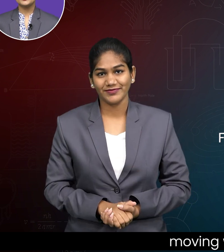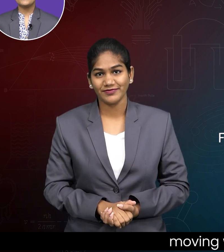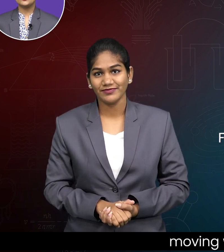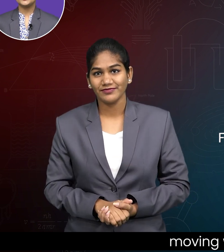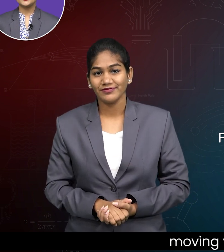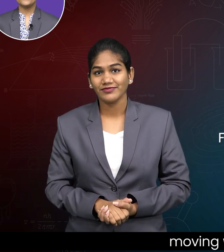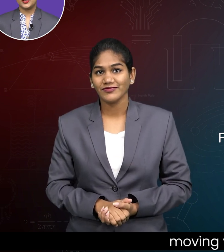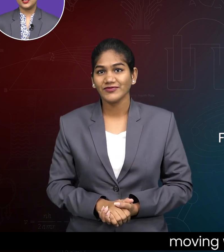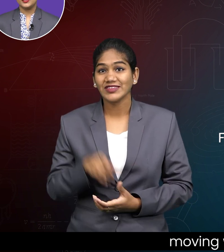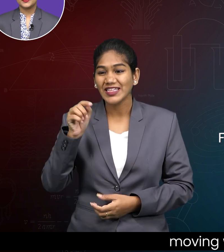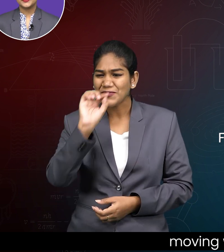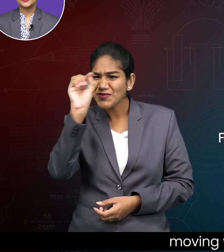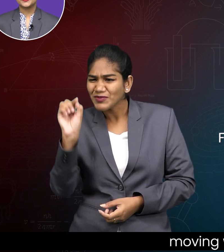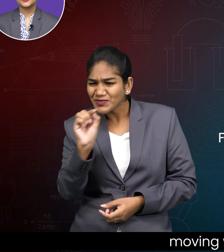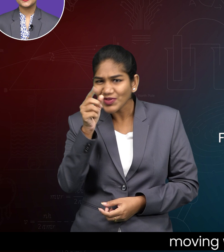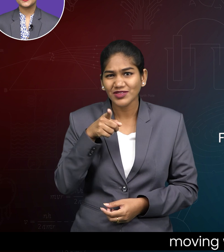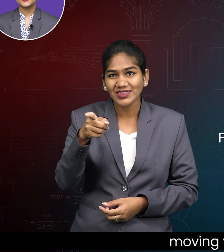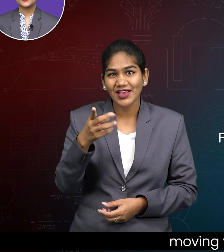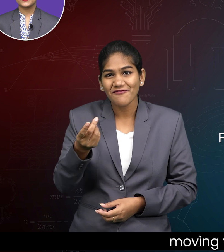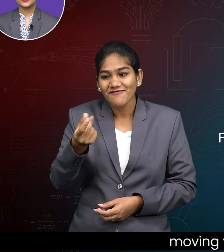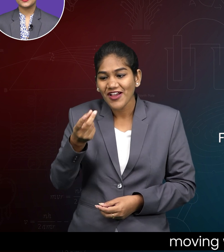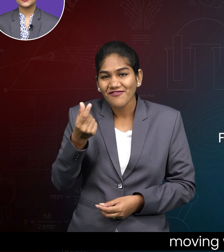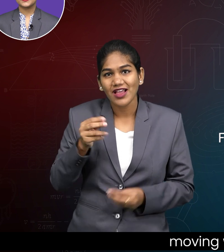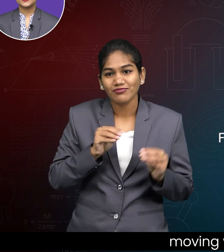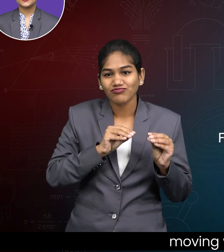moving with a velocity v